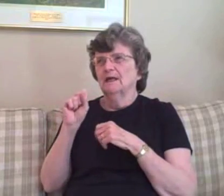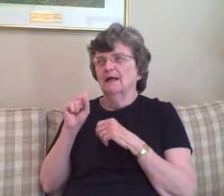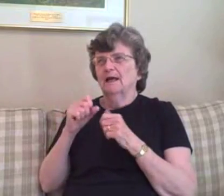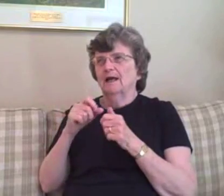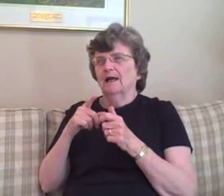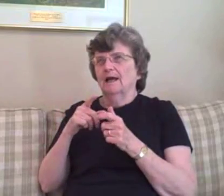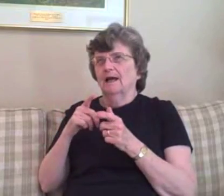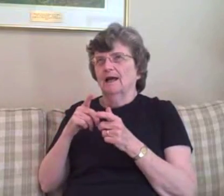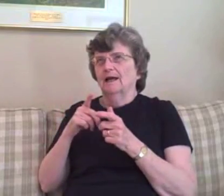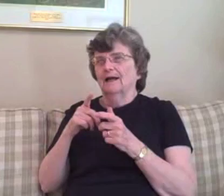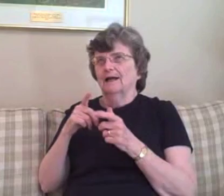in their faith,